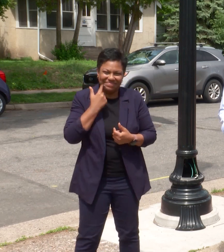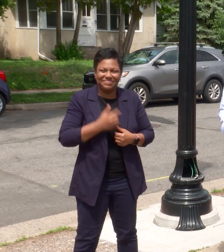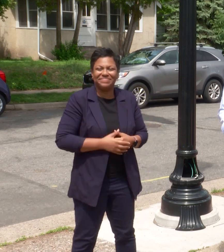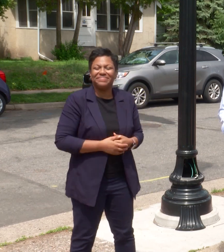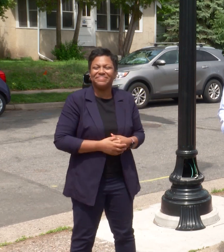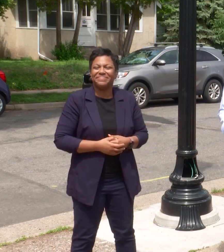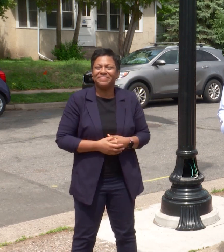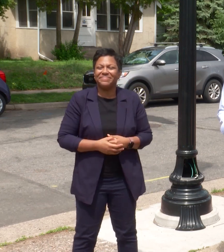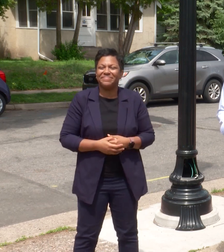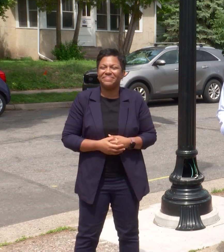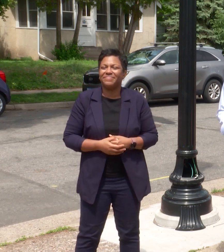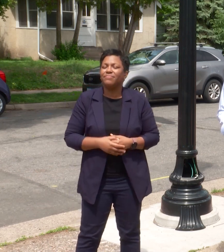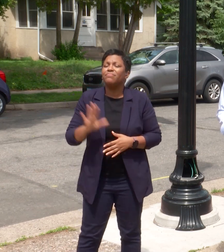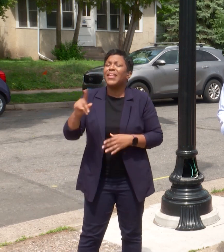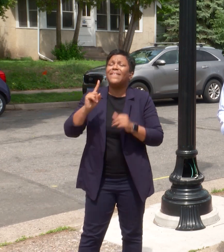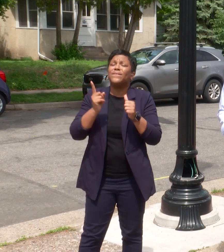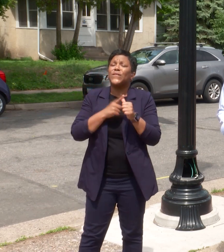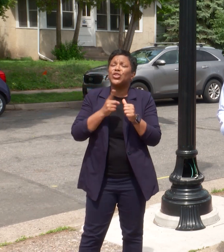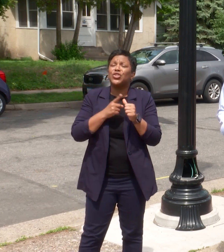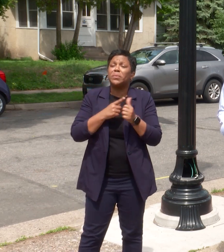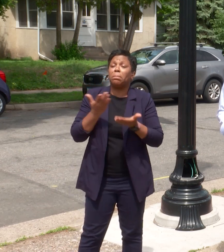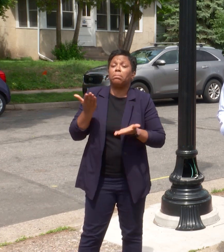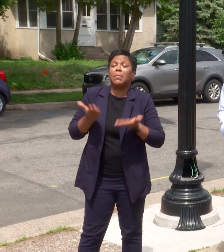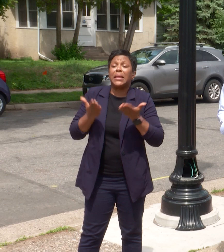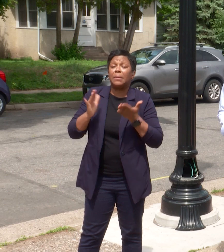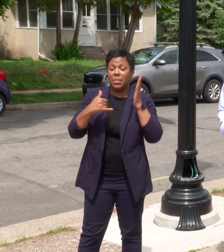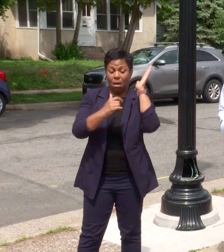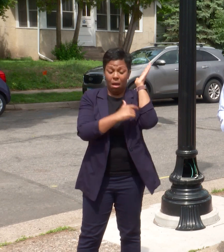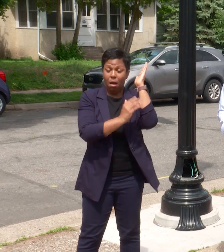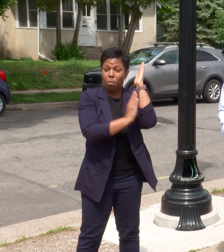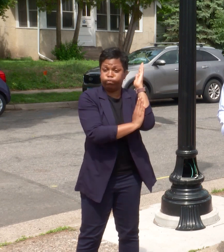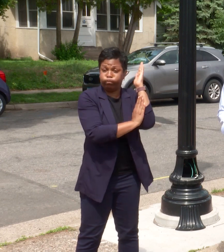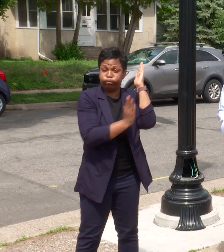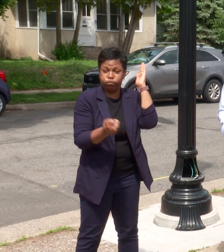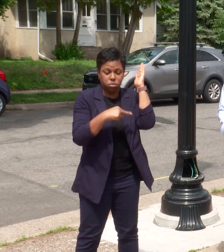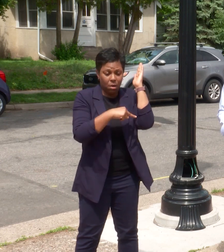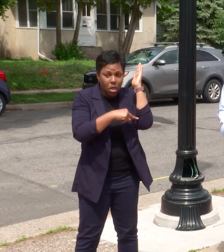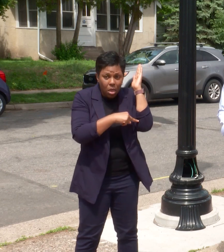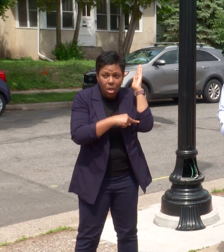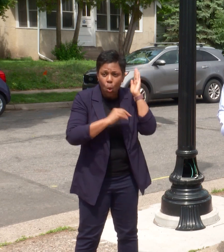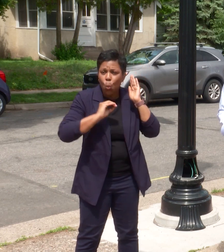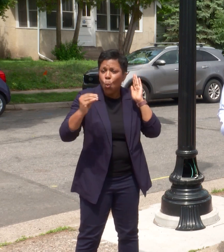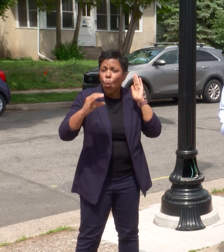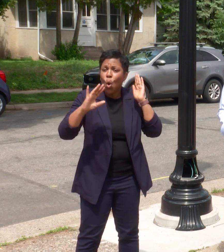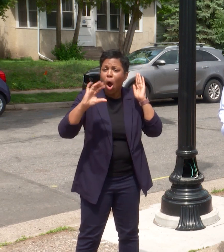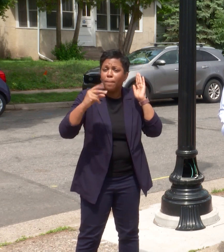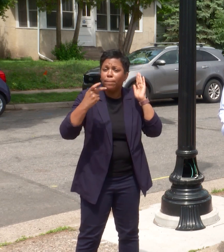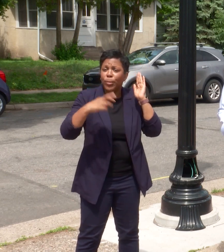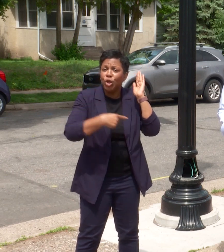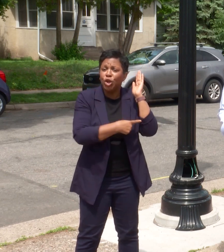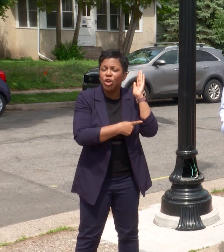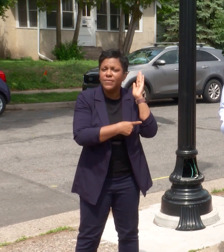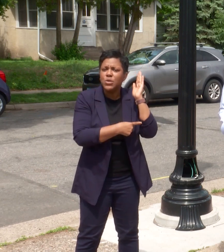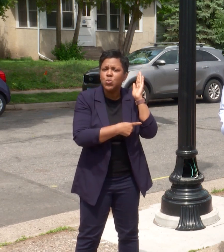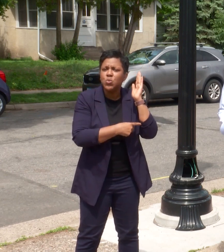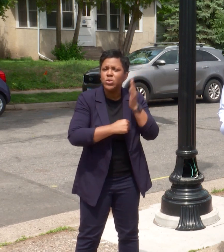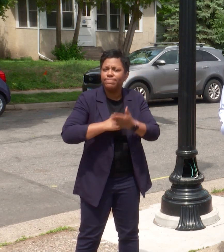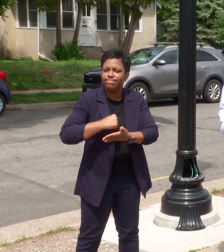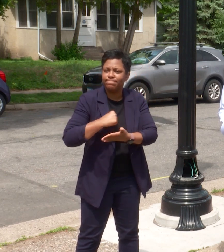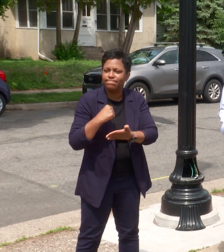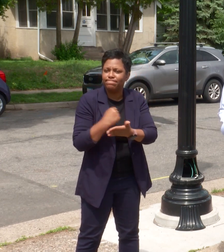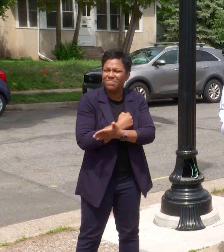First is, you might break into the light and there will be no copper wire there, and that is increasingly the case. The second is, we're going to be